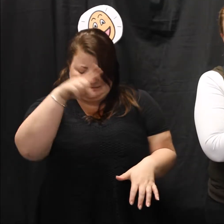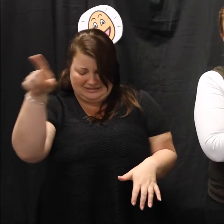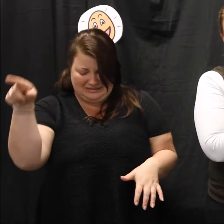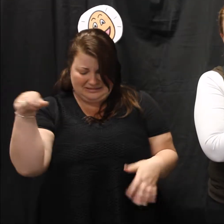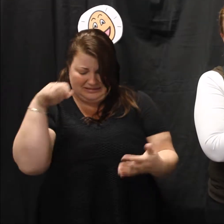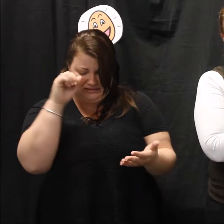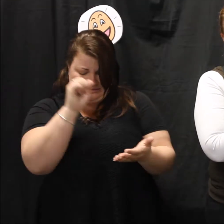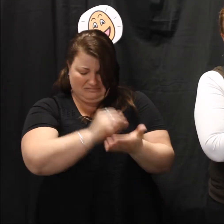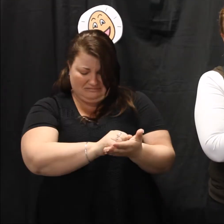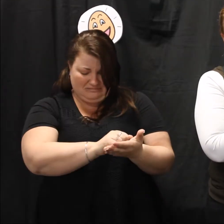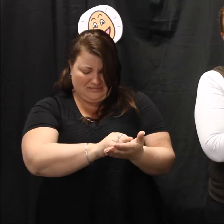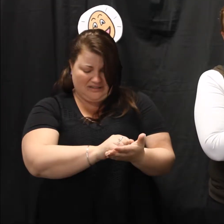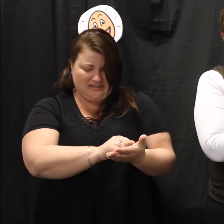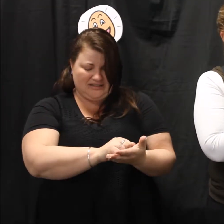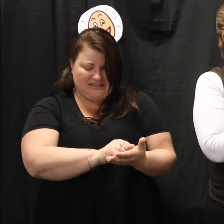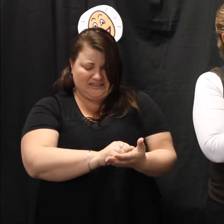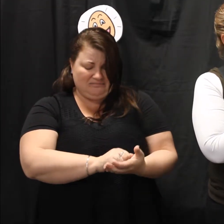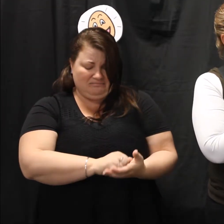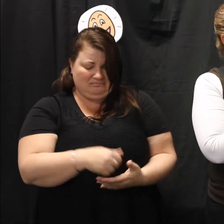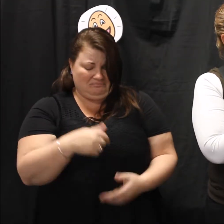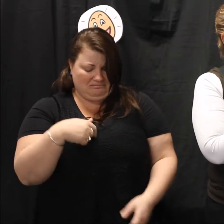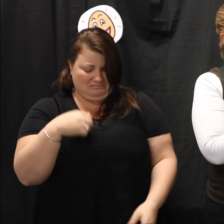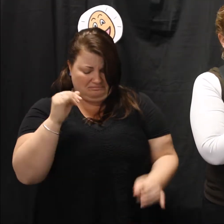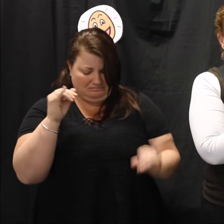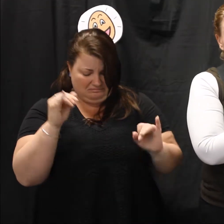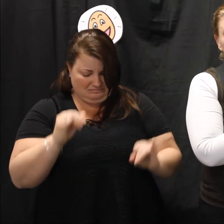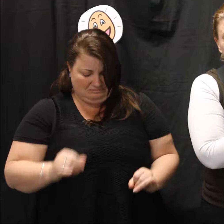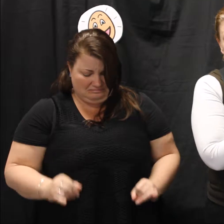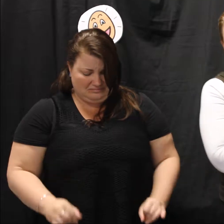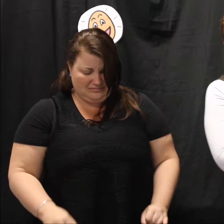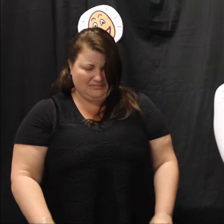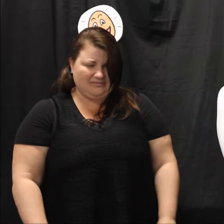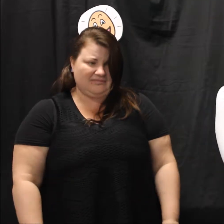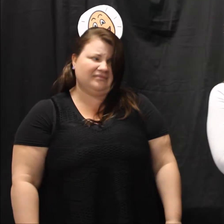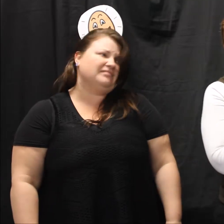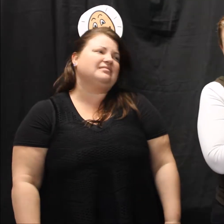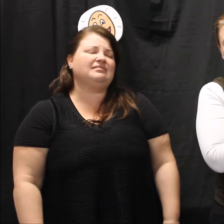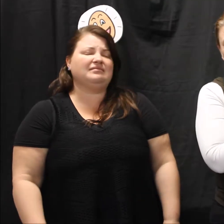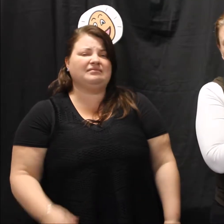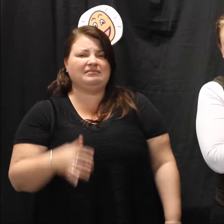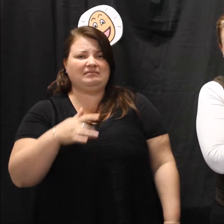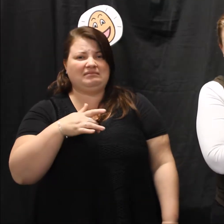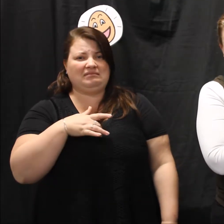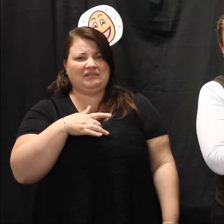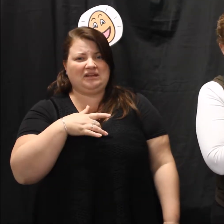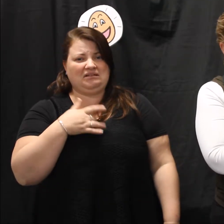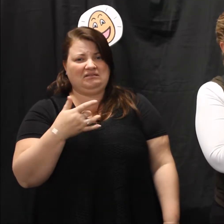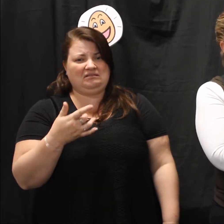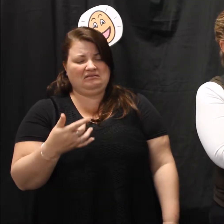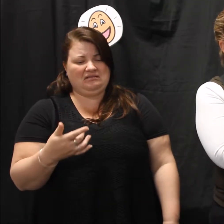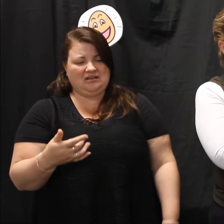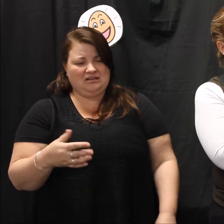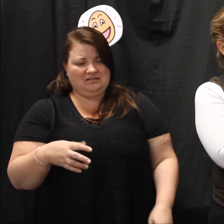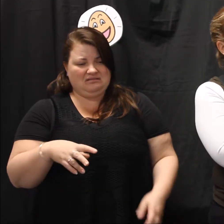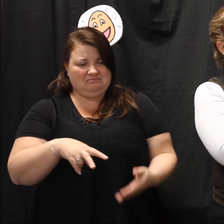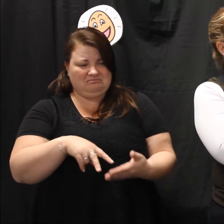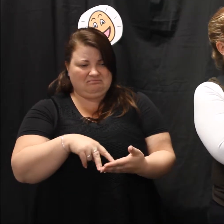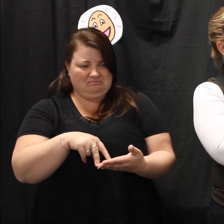he thought. "I'm useless. I feel like such a clot."